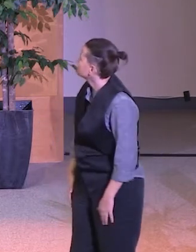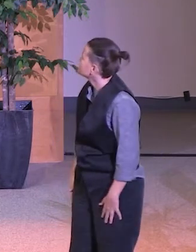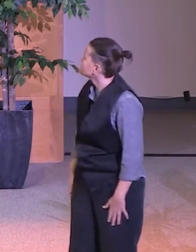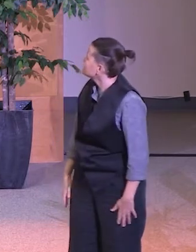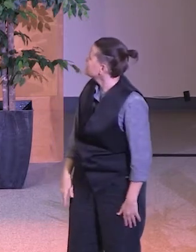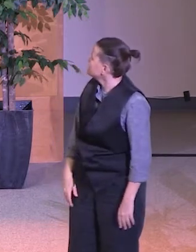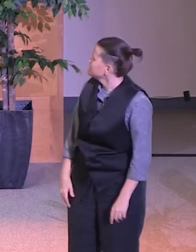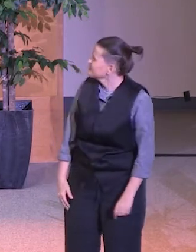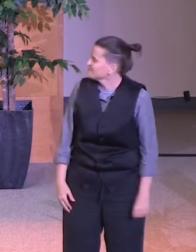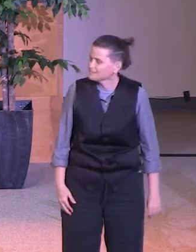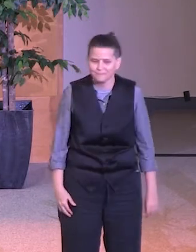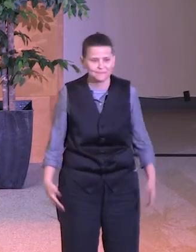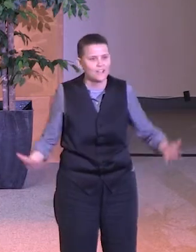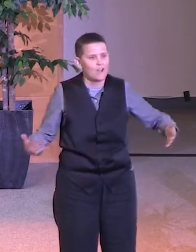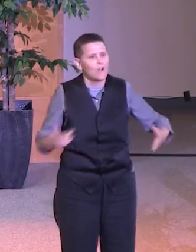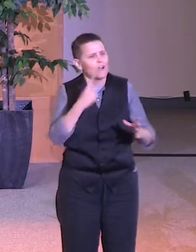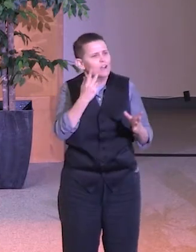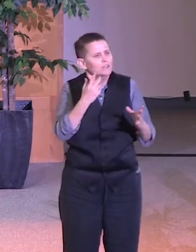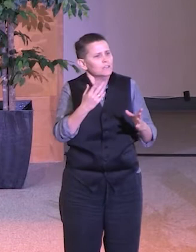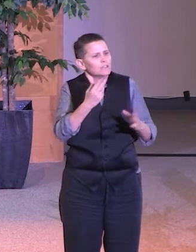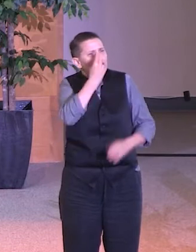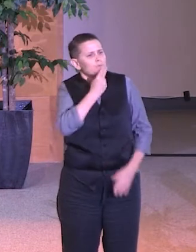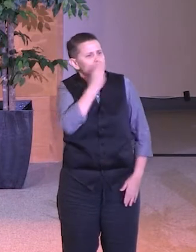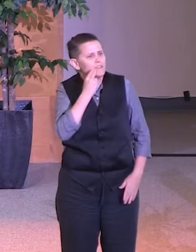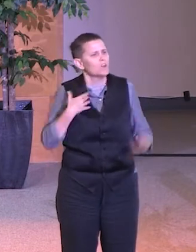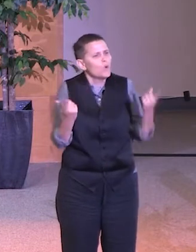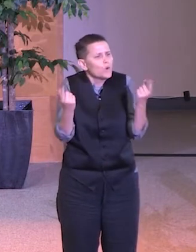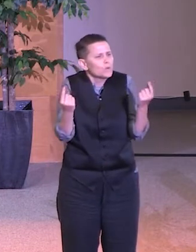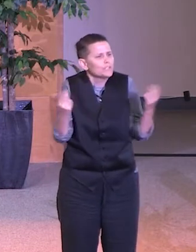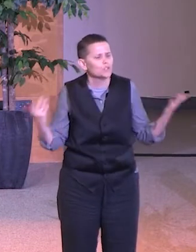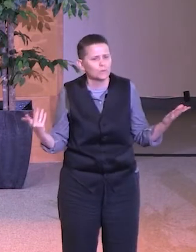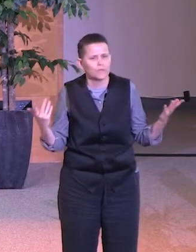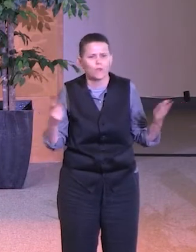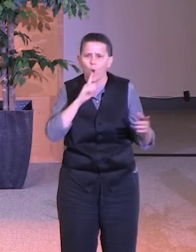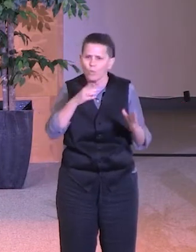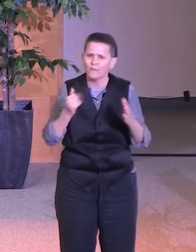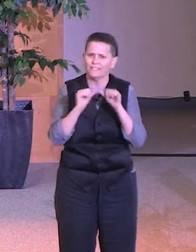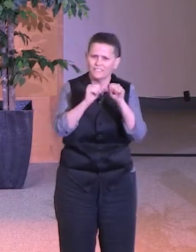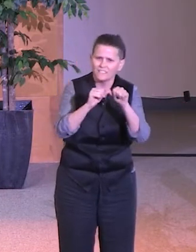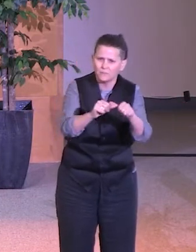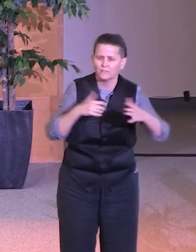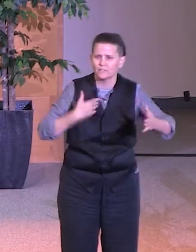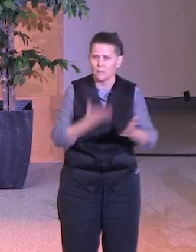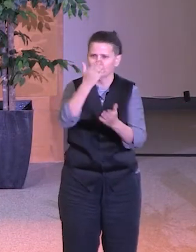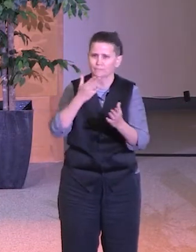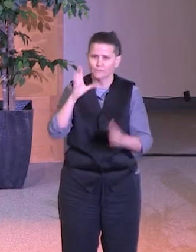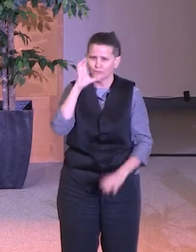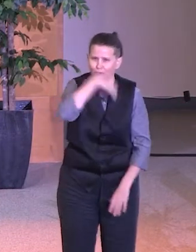So when we participate in communion, what are we doing? Are we perpetuating some strange cannibalistic